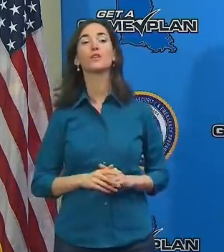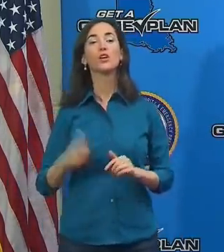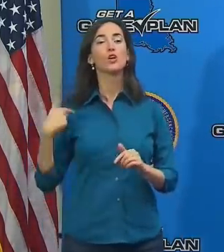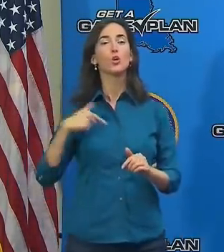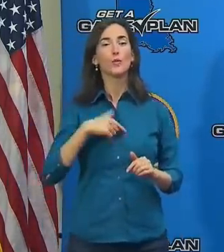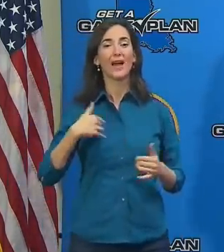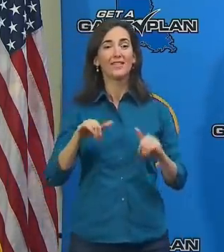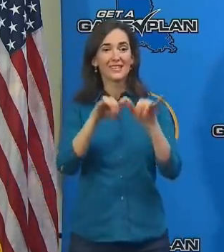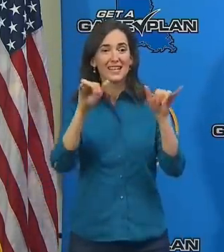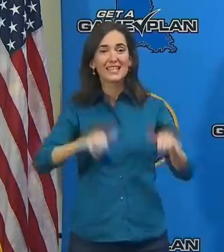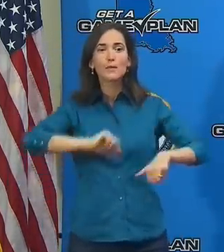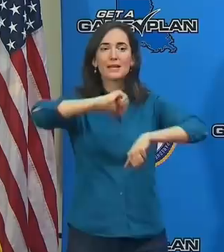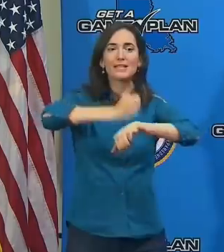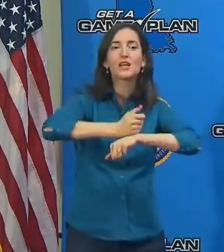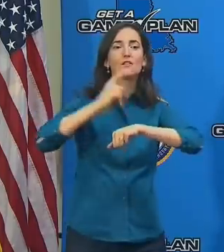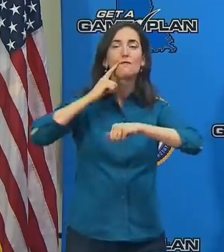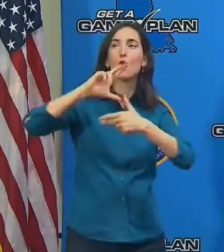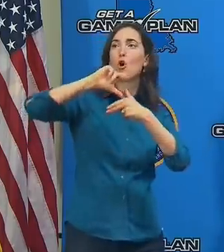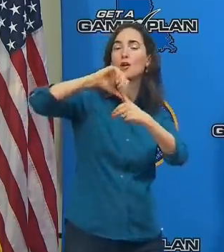systems have been